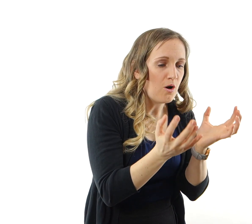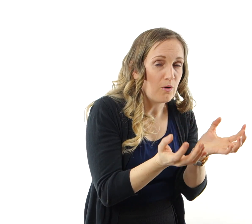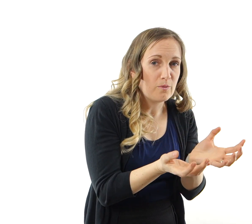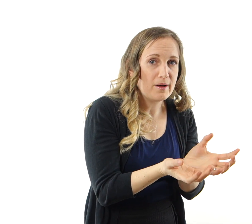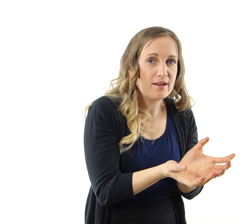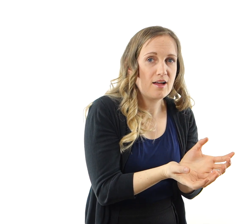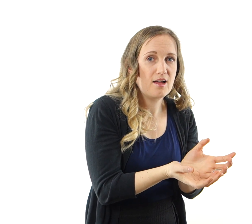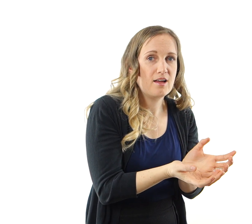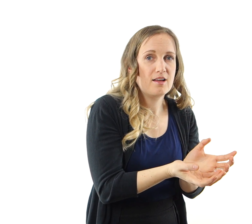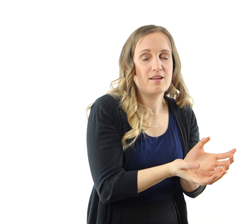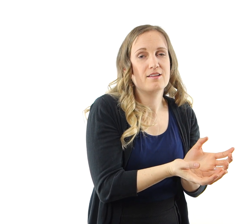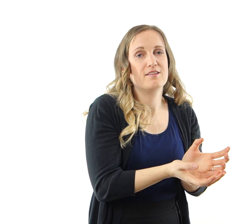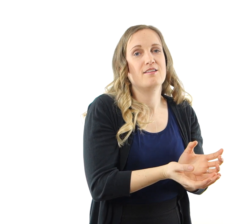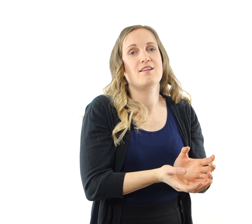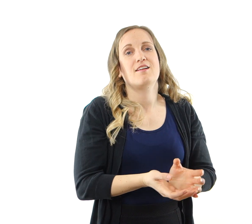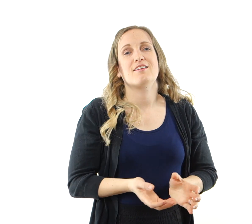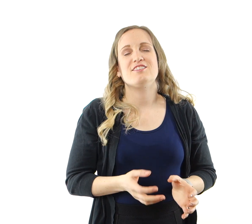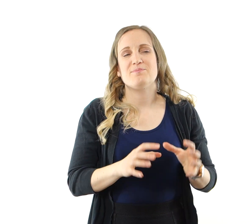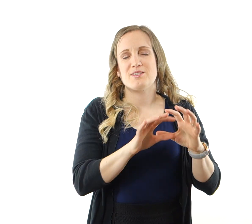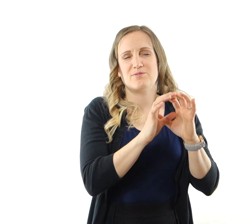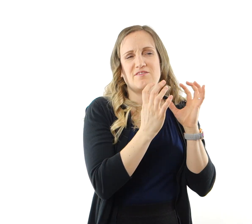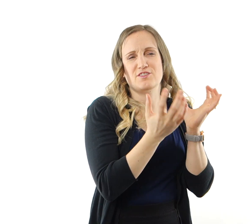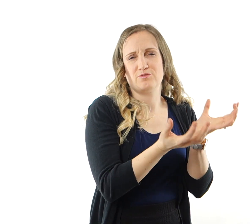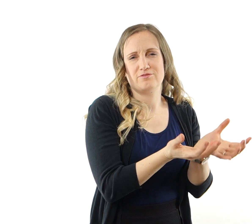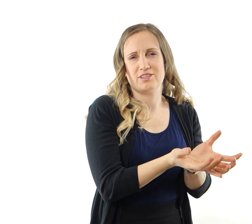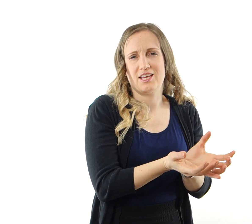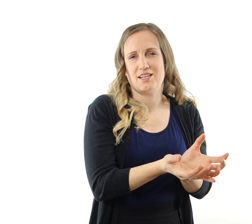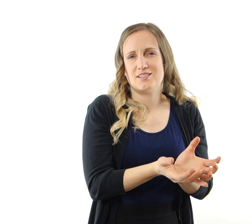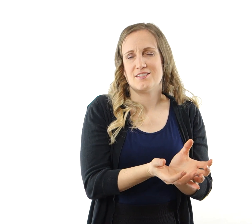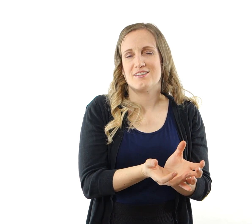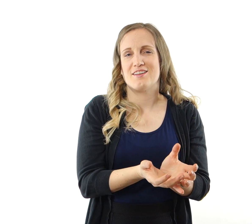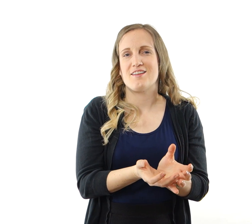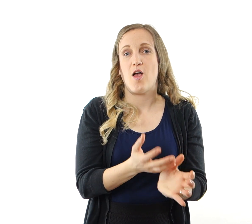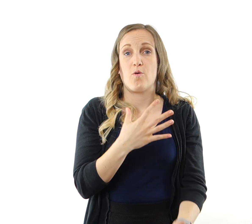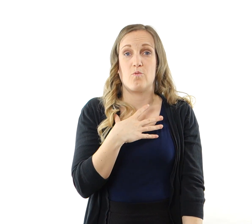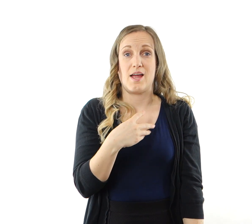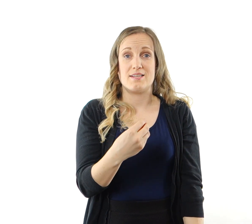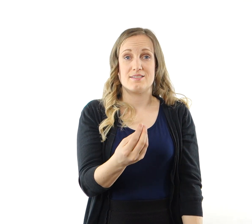globe. It just makes it really visual for the kids. Whites,